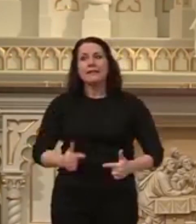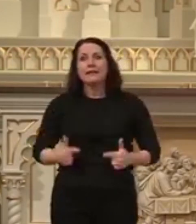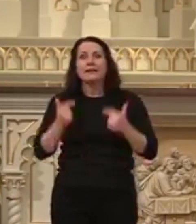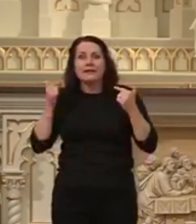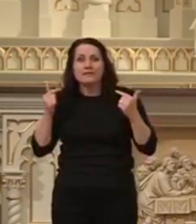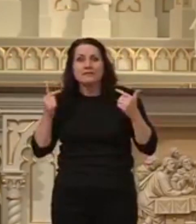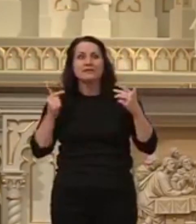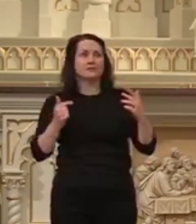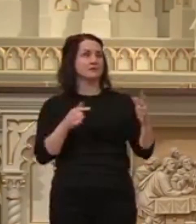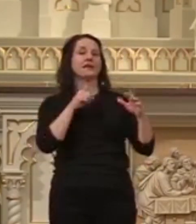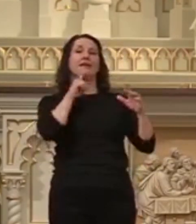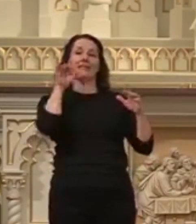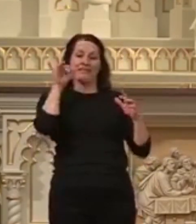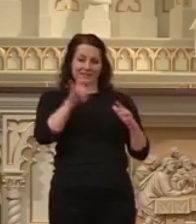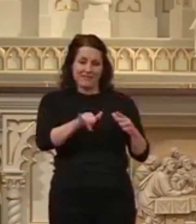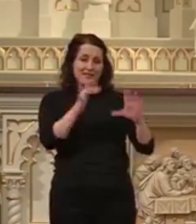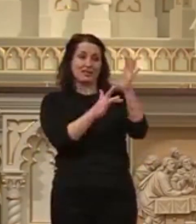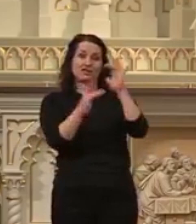source of our hope.